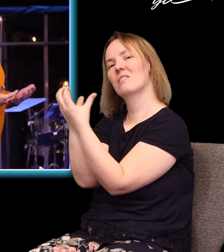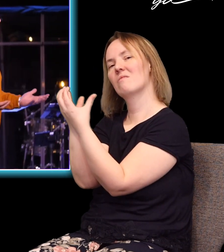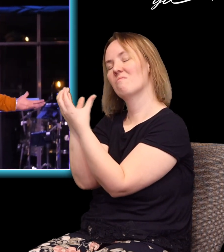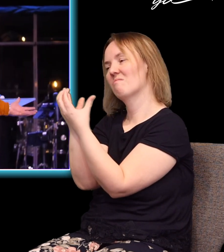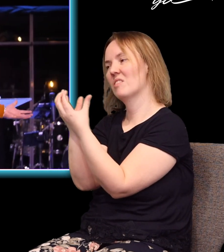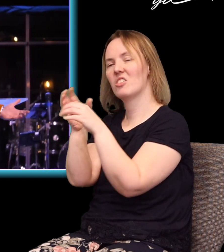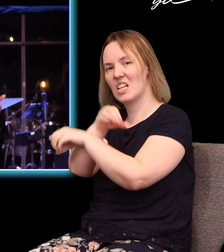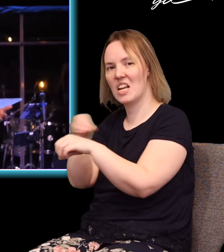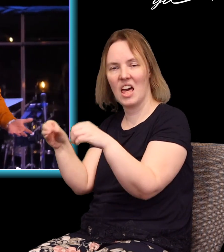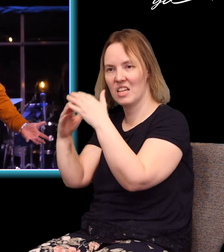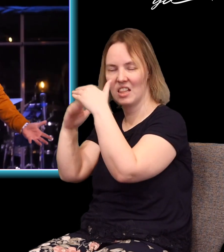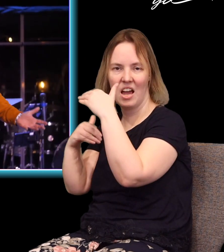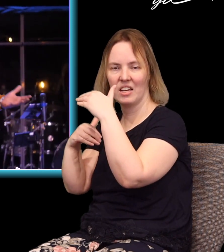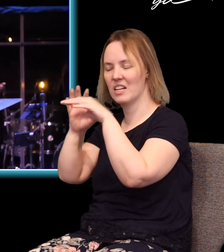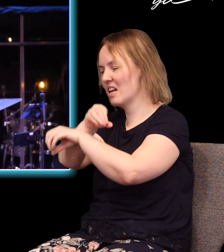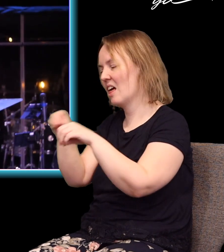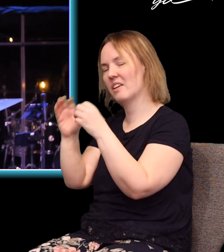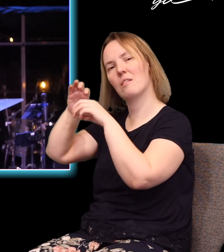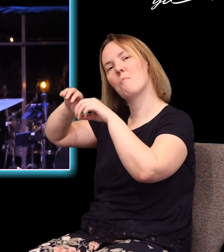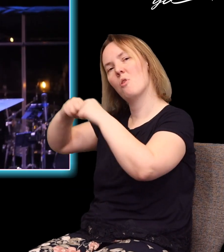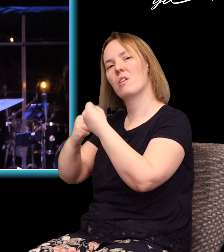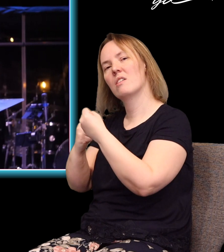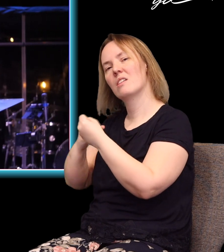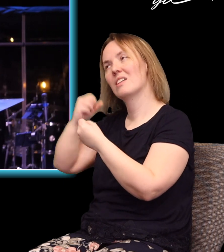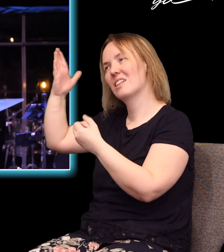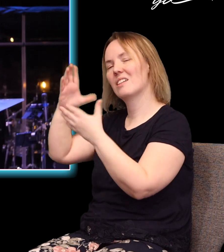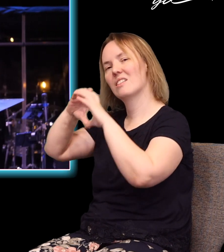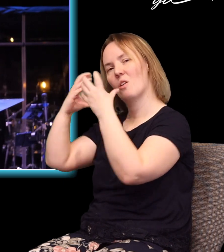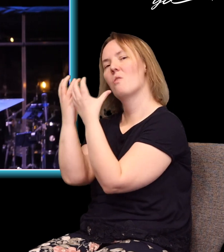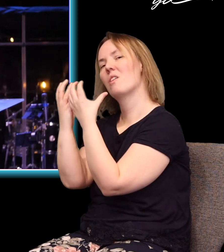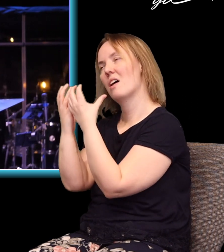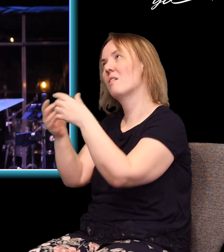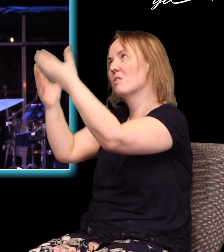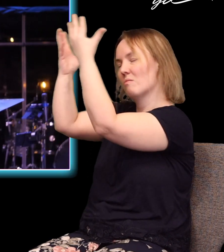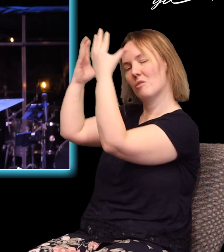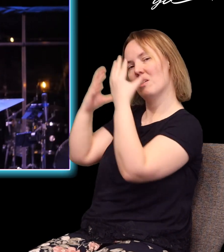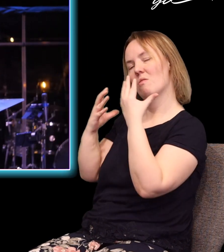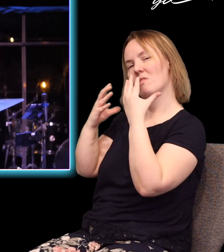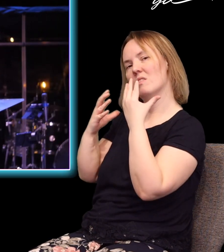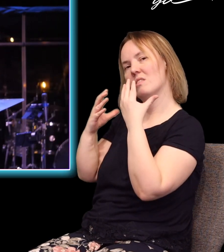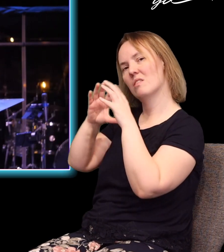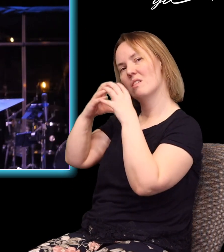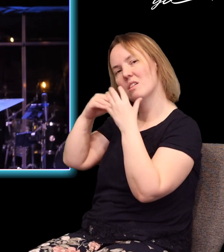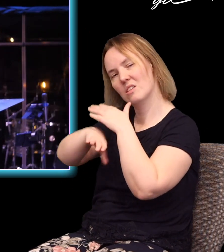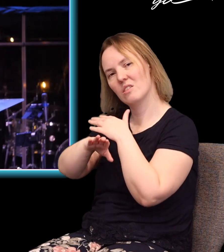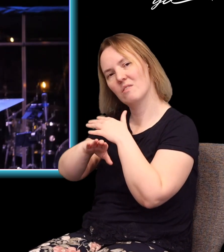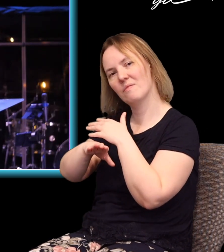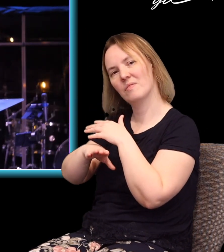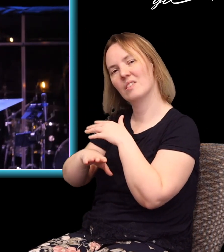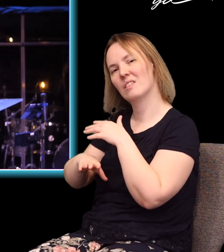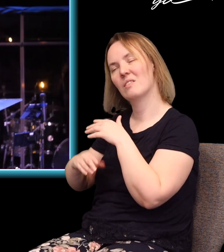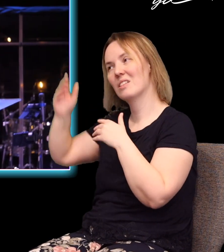There's nothing lacking, nothing broken. He's whole. And he wants to pour that wholeness into you. He wants his